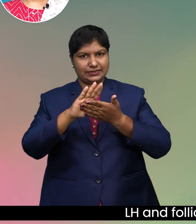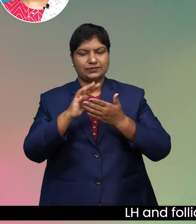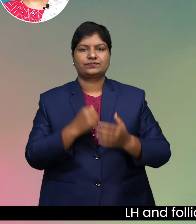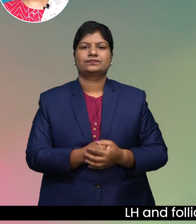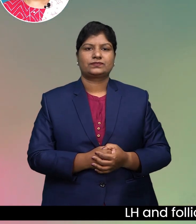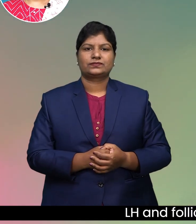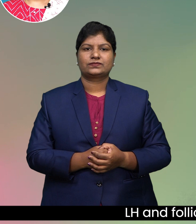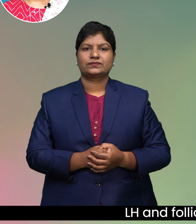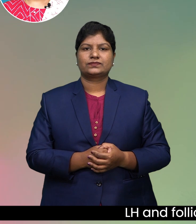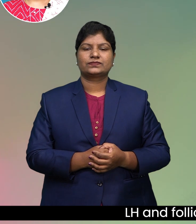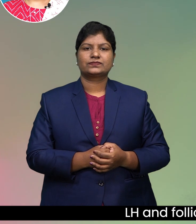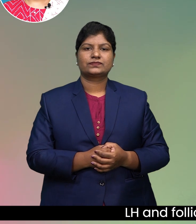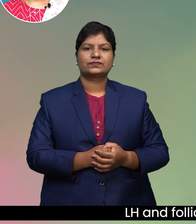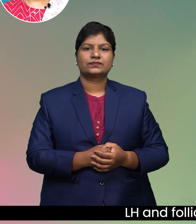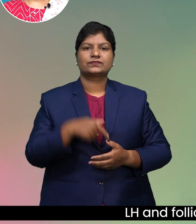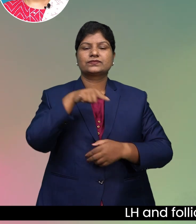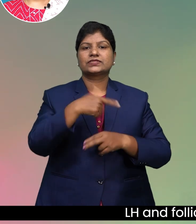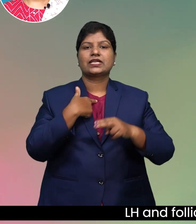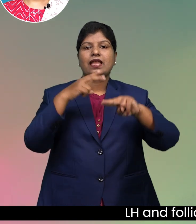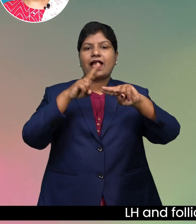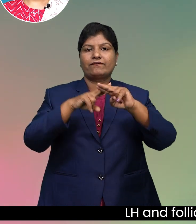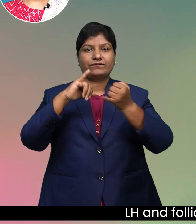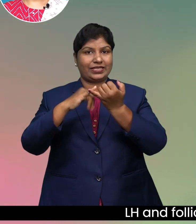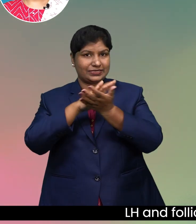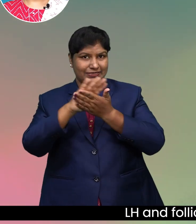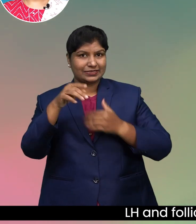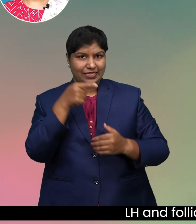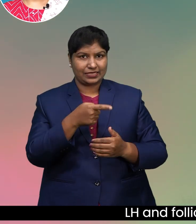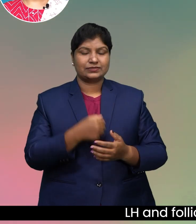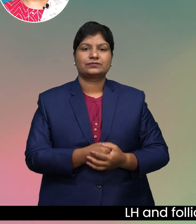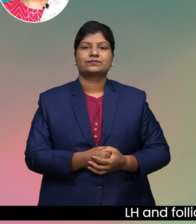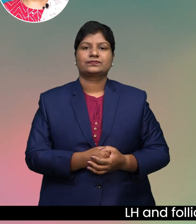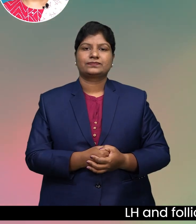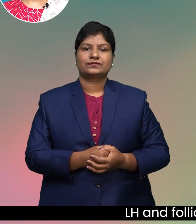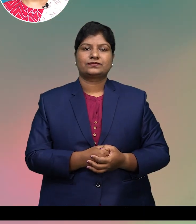LH, follicle stimulating hormone,